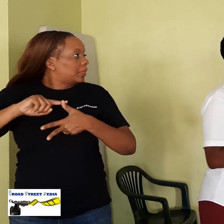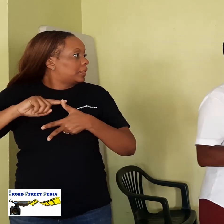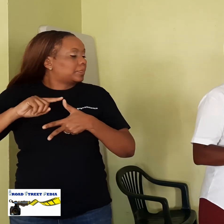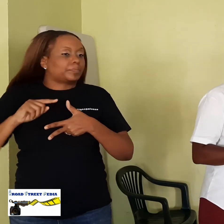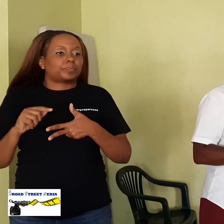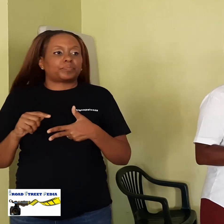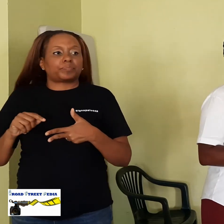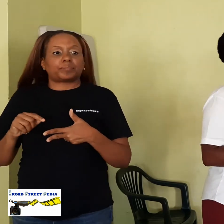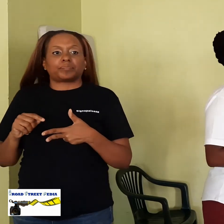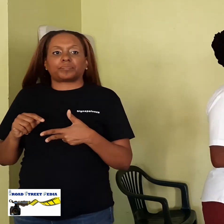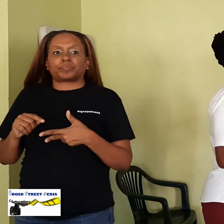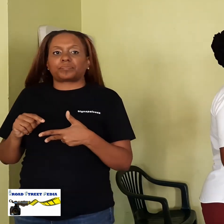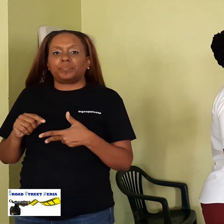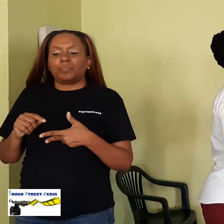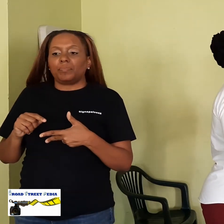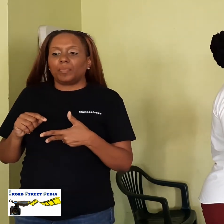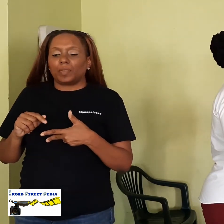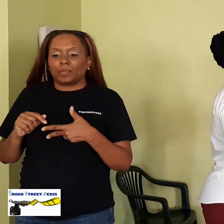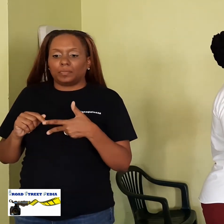Some crops,